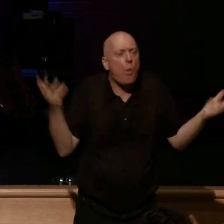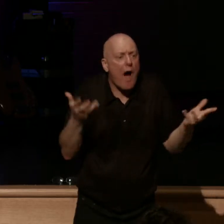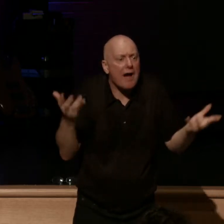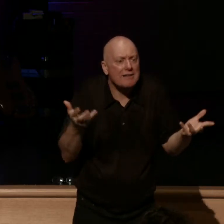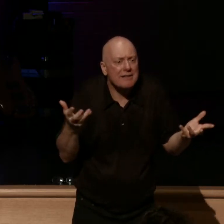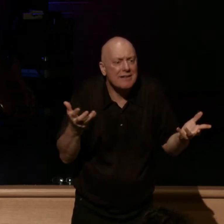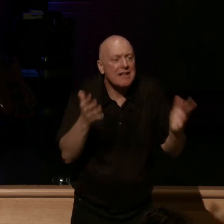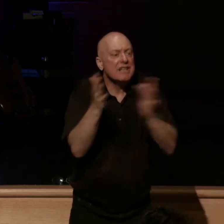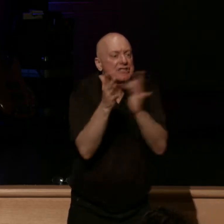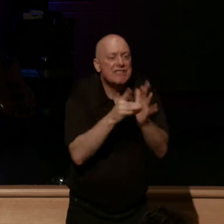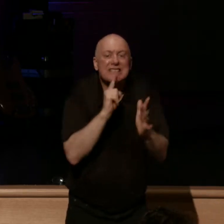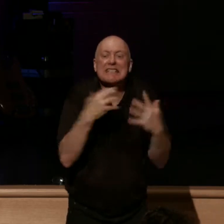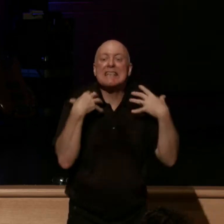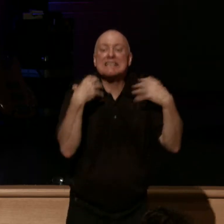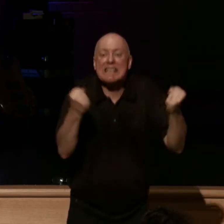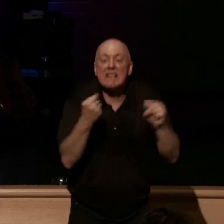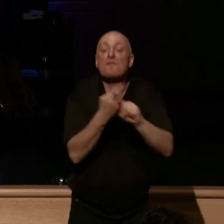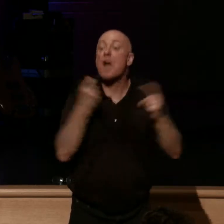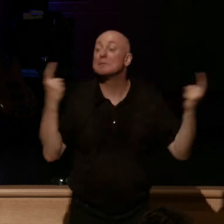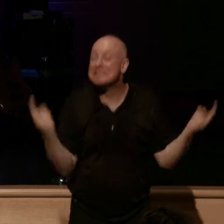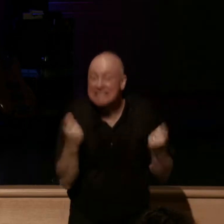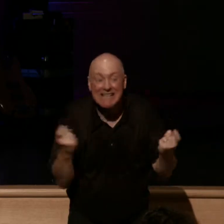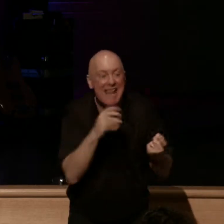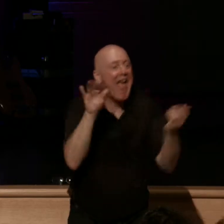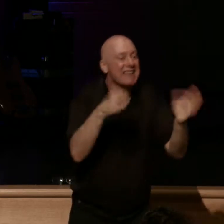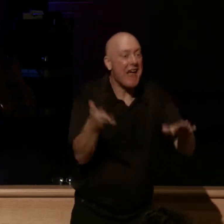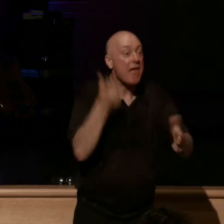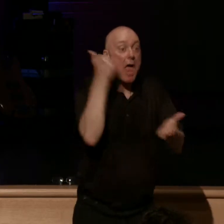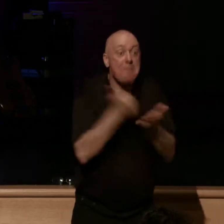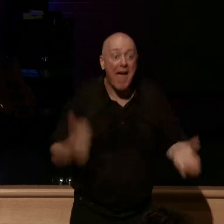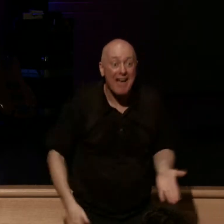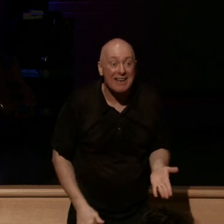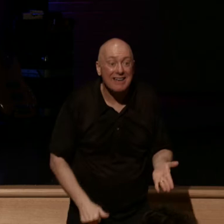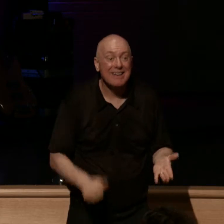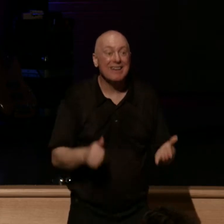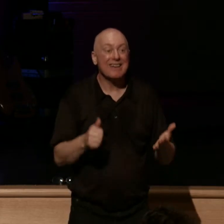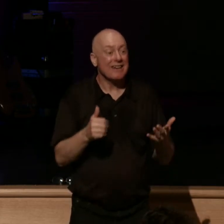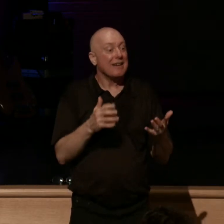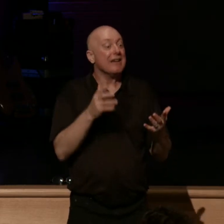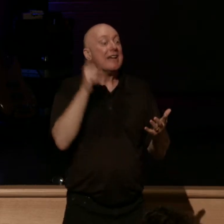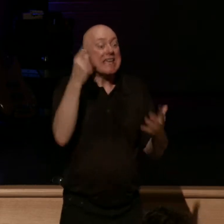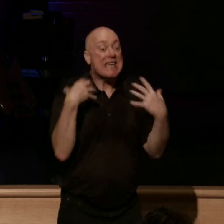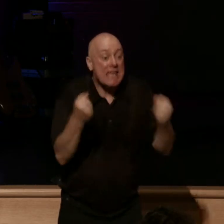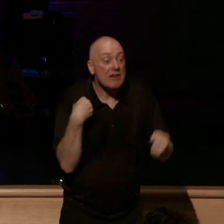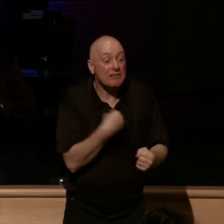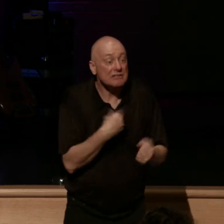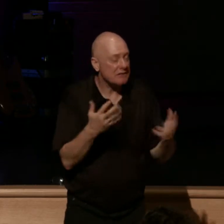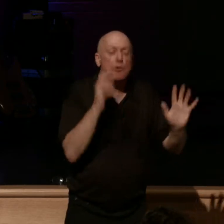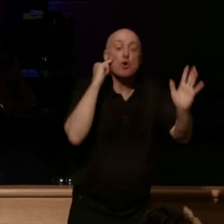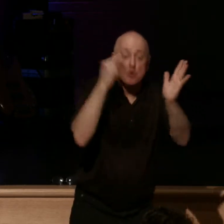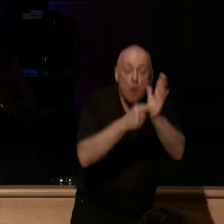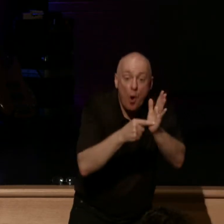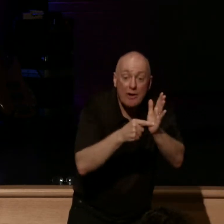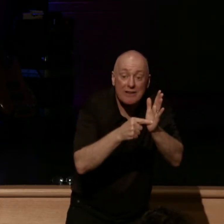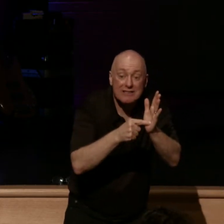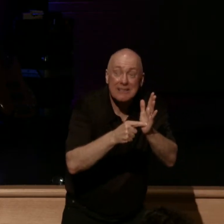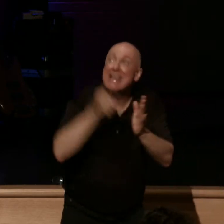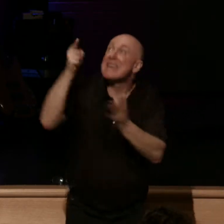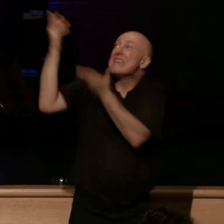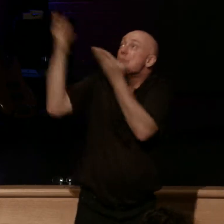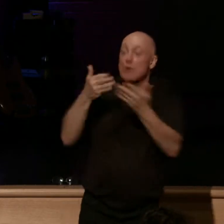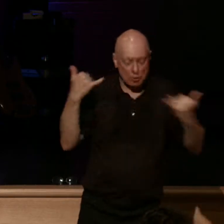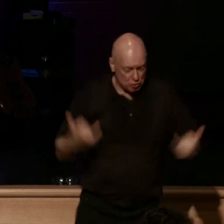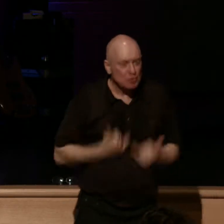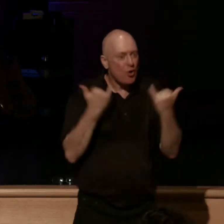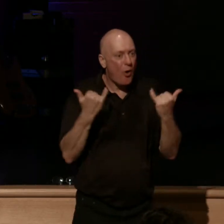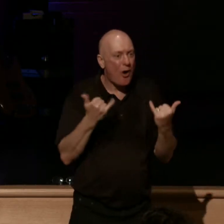gospel. Jesus gives healing from sin and death. Amen. Healing from sin and death. He heals us from this. Notice he brings joy to the point